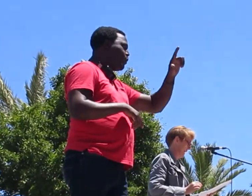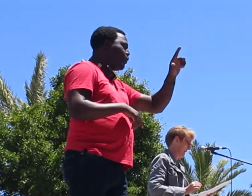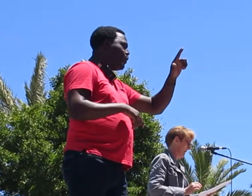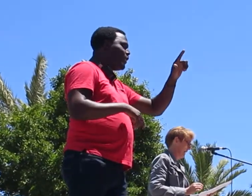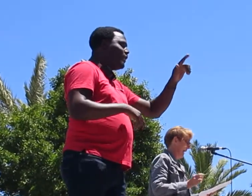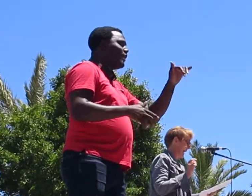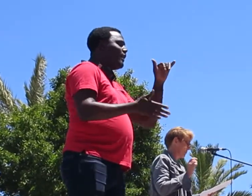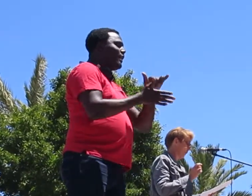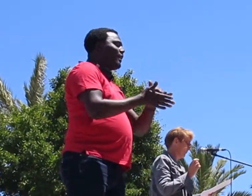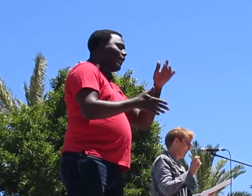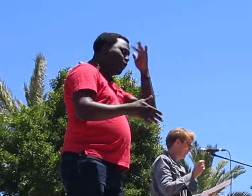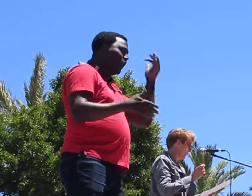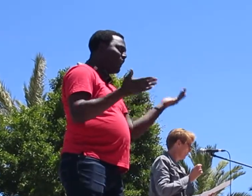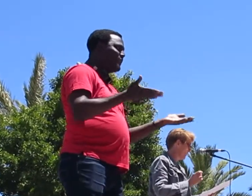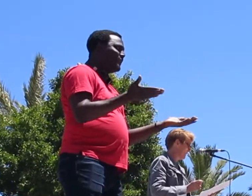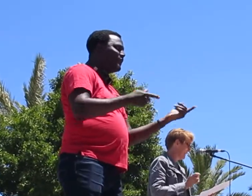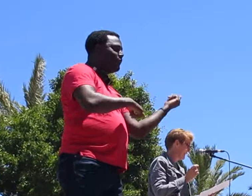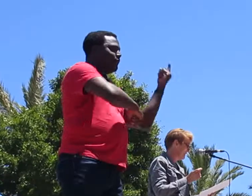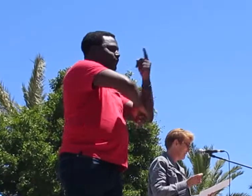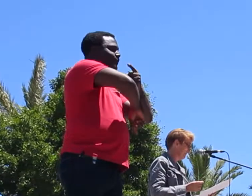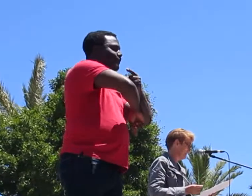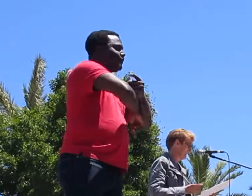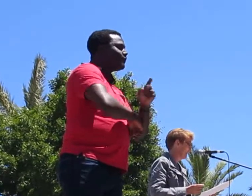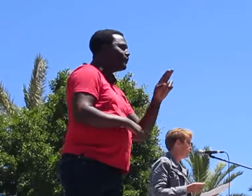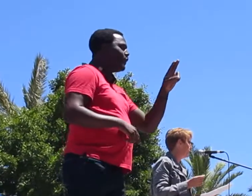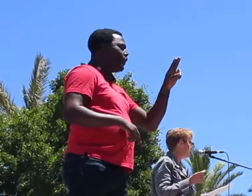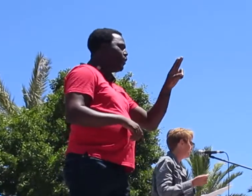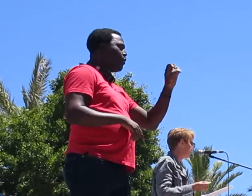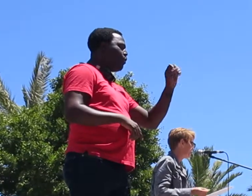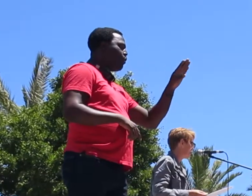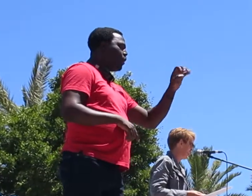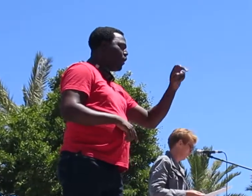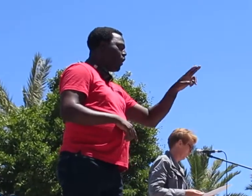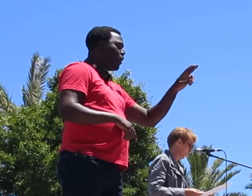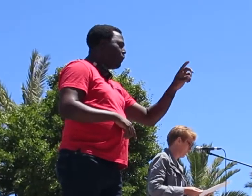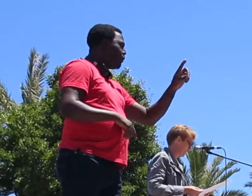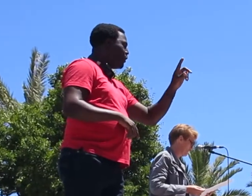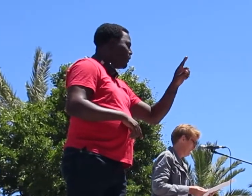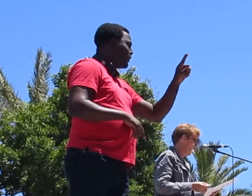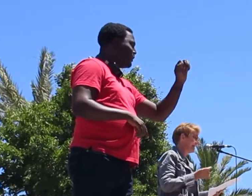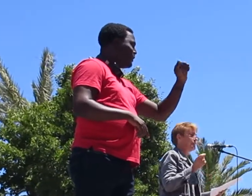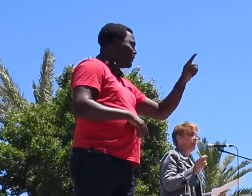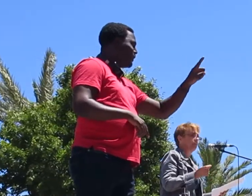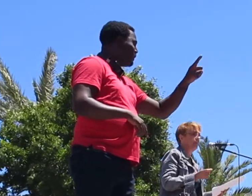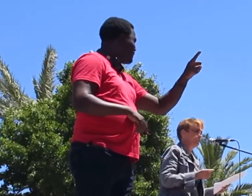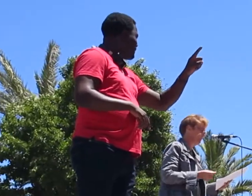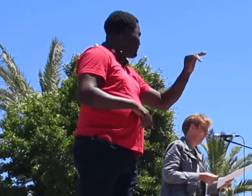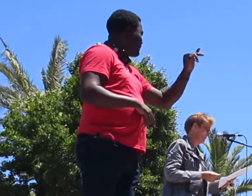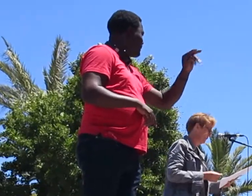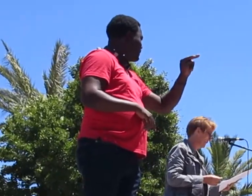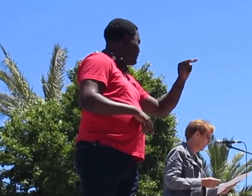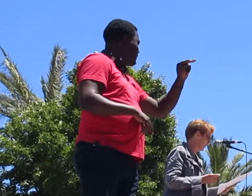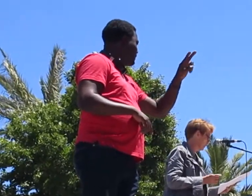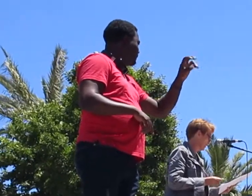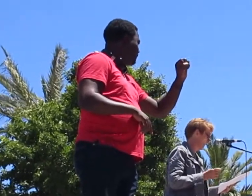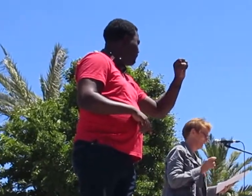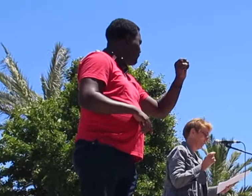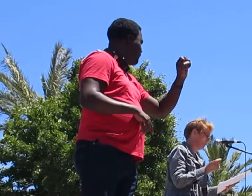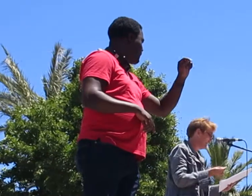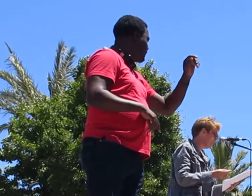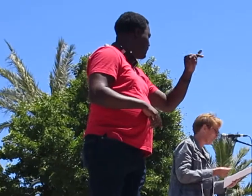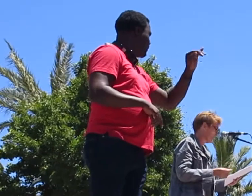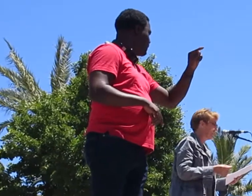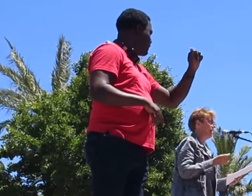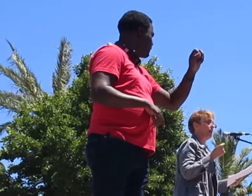here today. As Robert Mueller leads the investigation into Trump's ties with Russia, as the evidence becomes clear that Trump